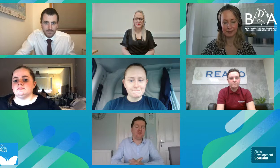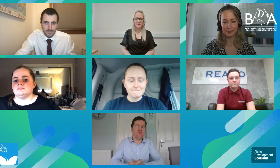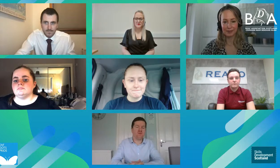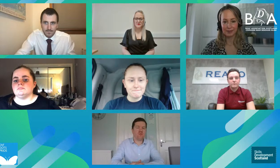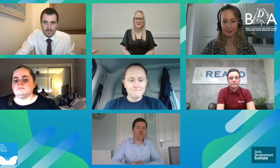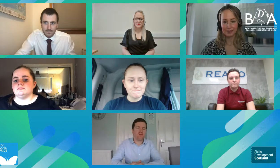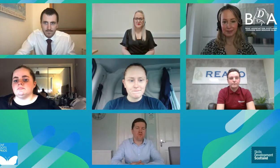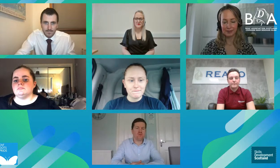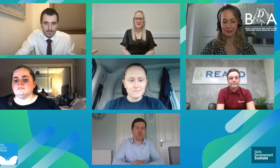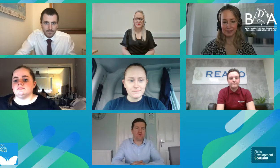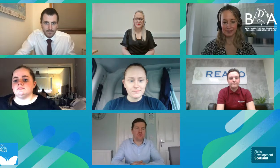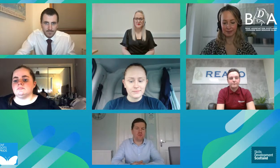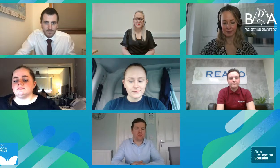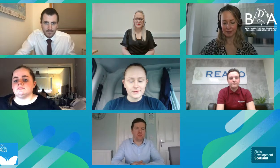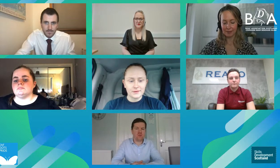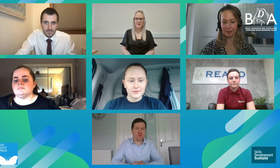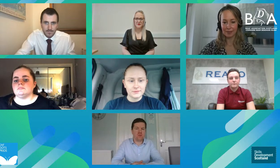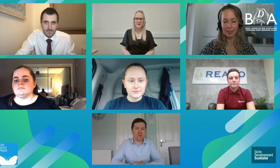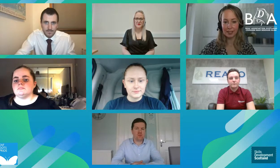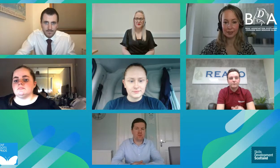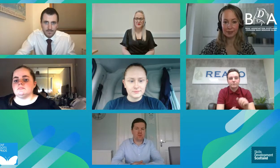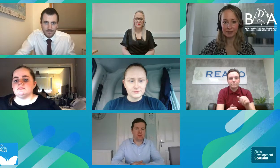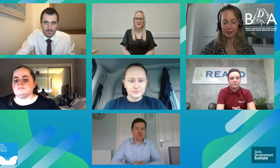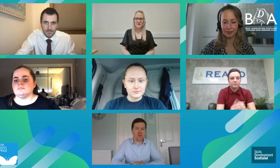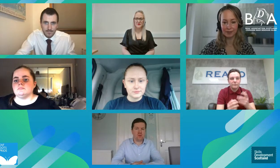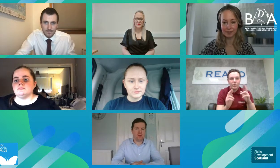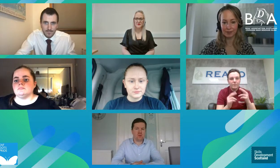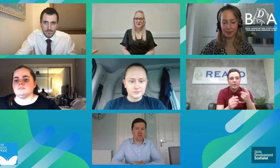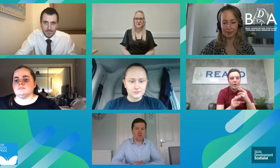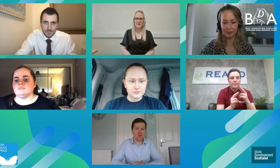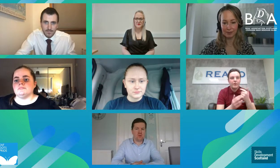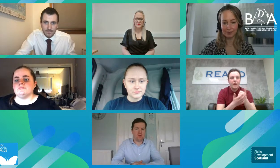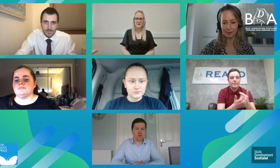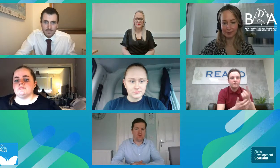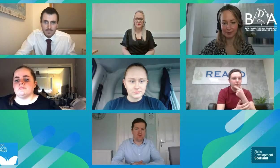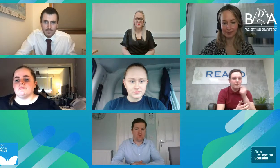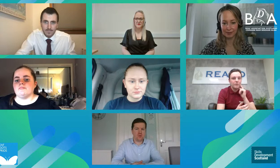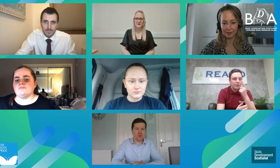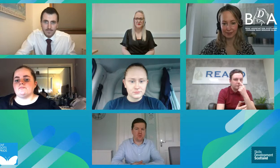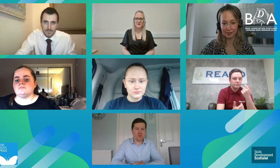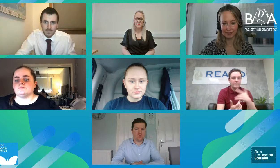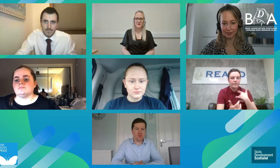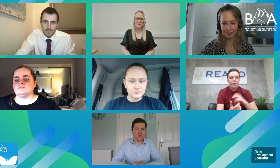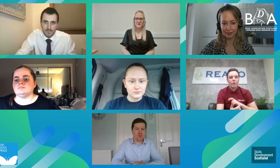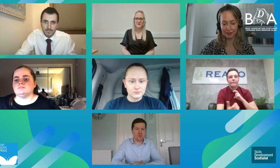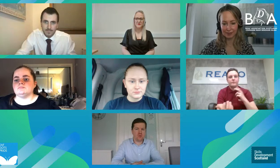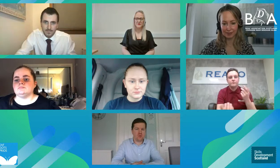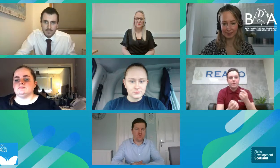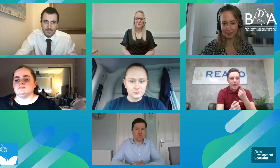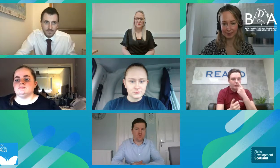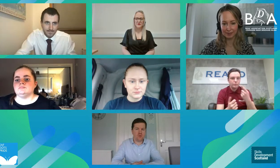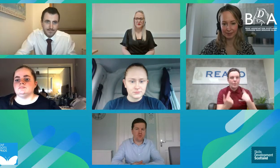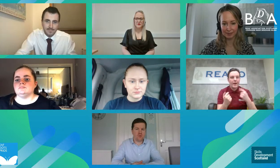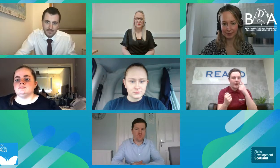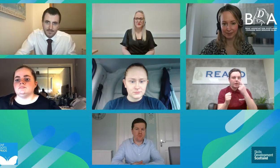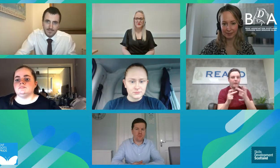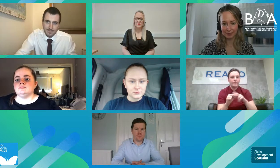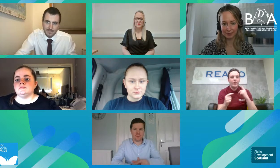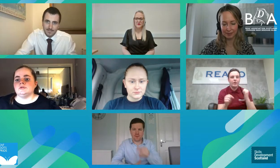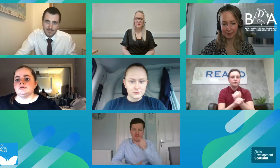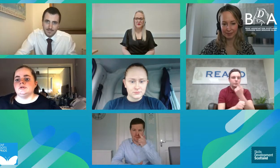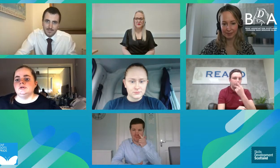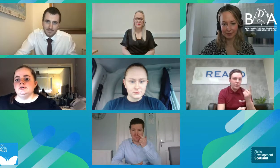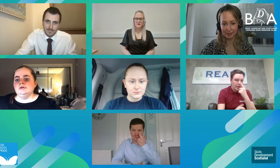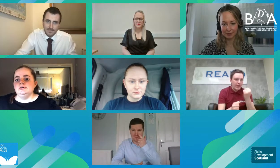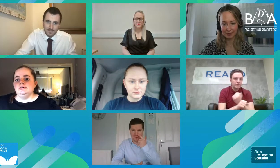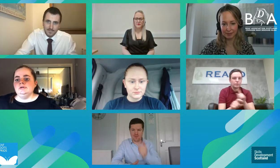if I was able to reassure somebody else who's at the beginning of their journey, it would definitely be something worthwhile. Sam? Yeah, I think I would like to